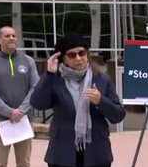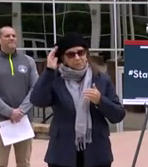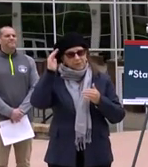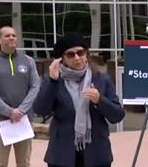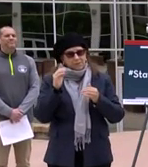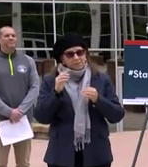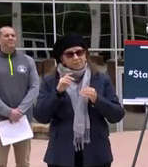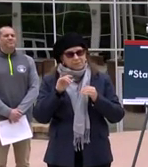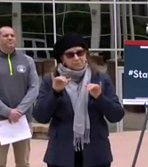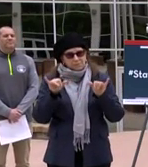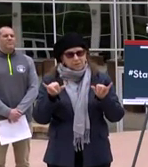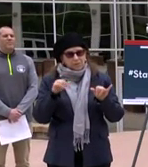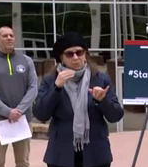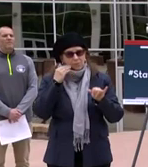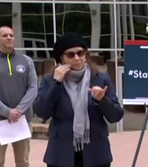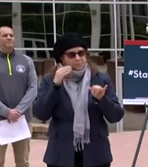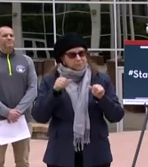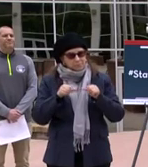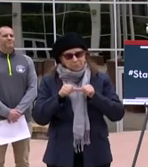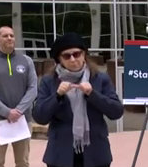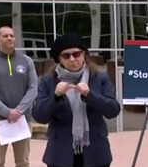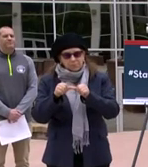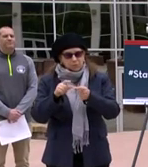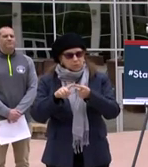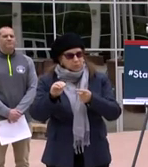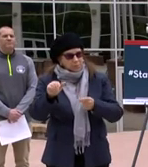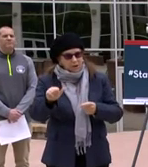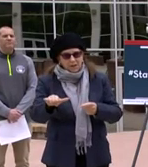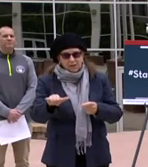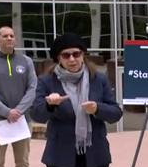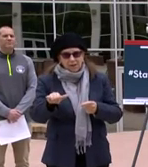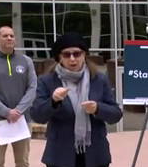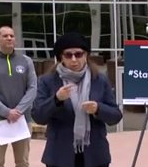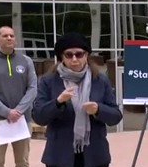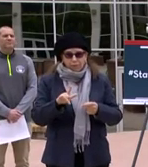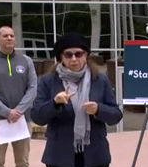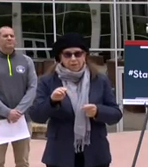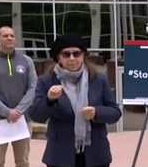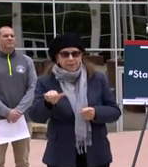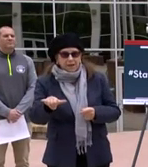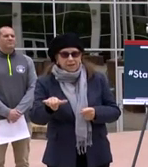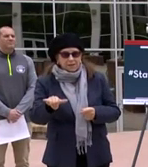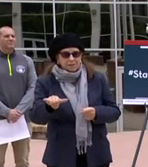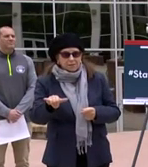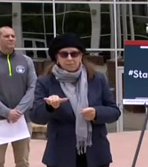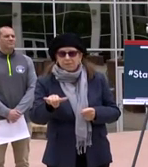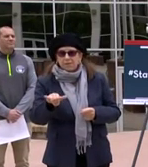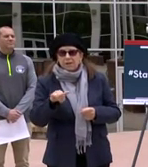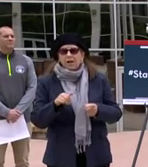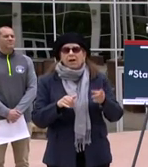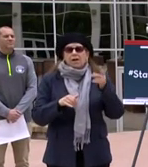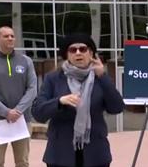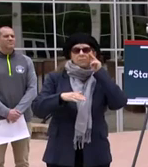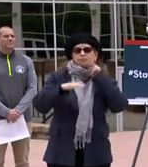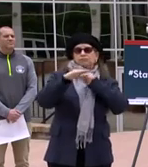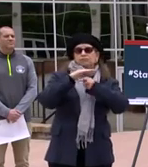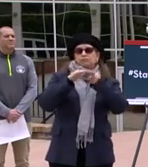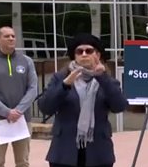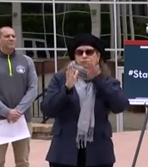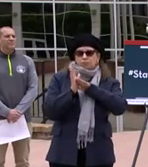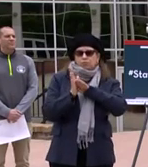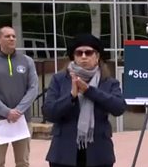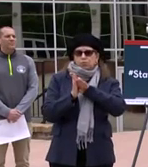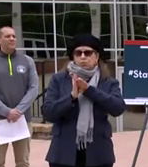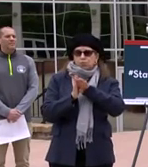what I said is that we would be providing a briefing on our expected surge later in the week. All of